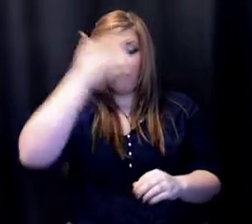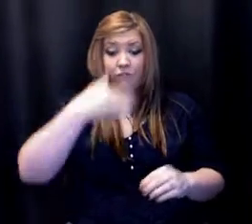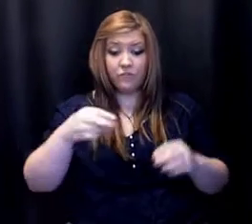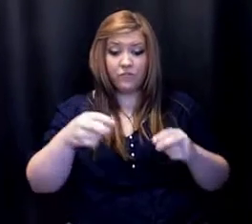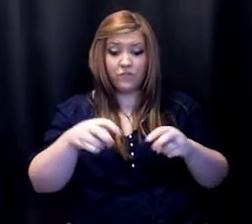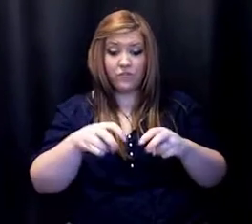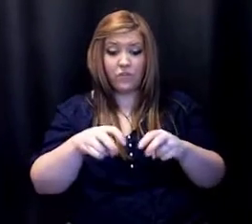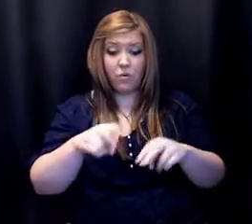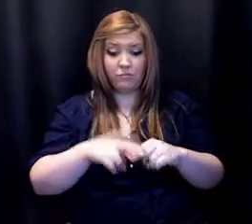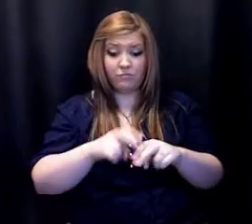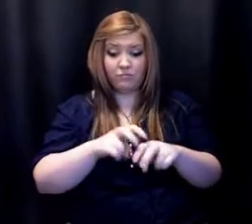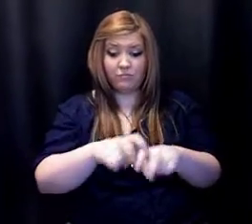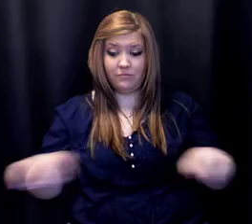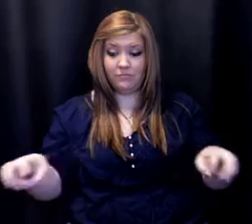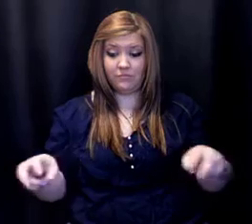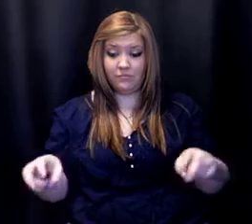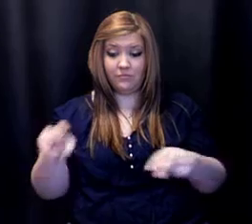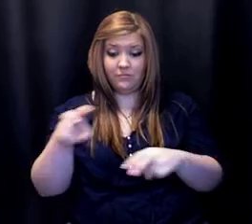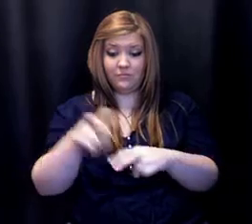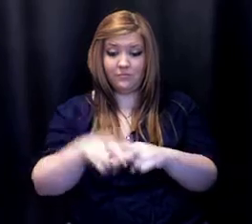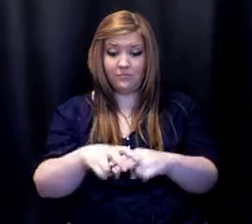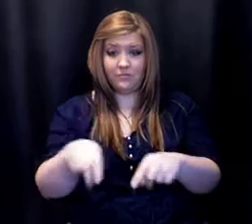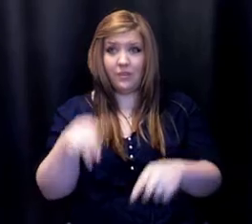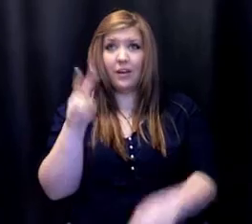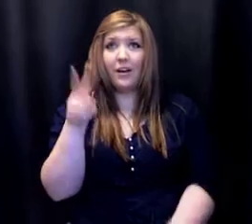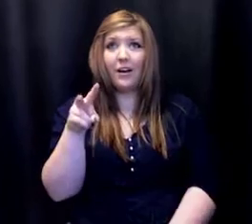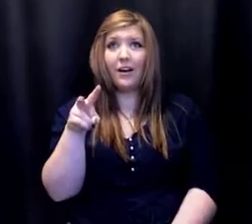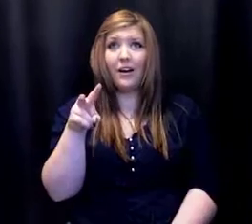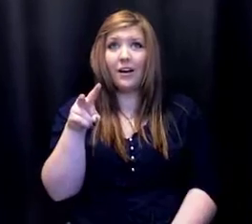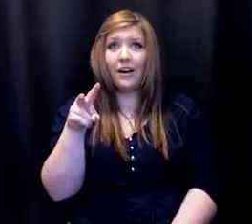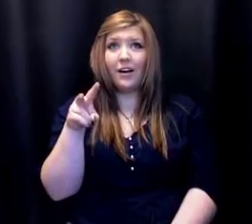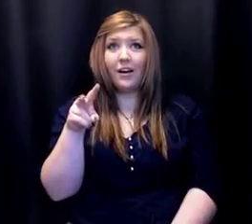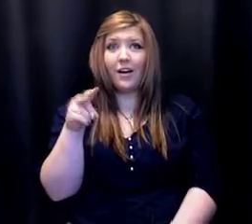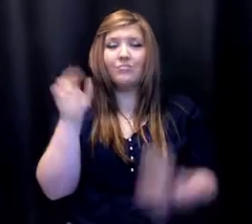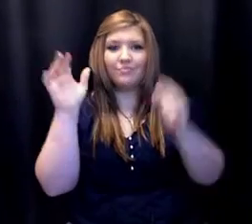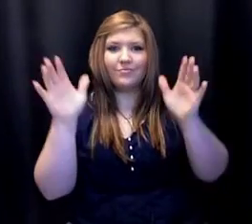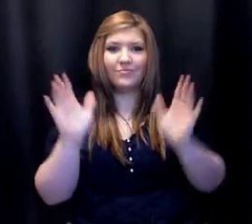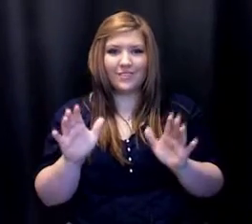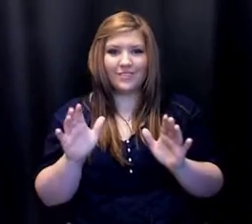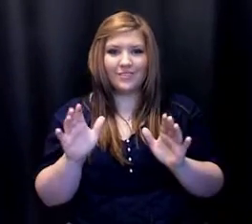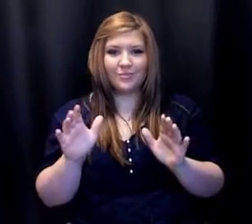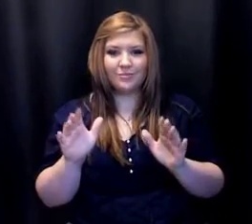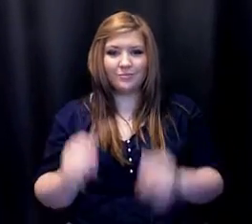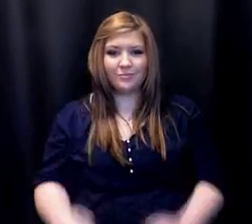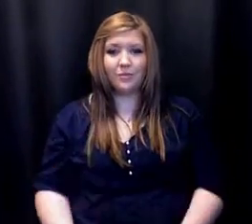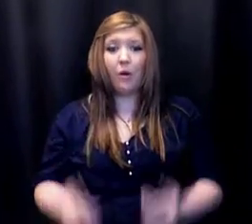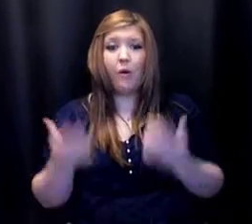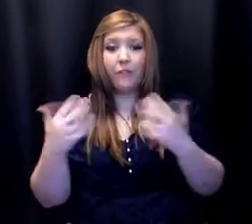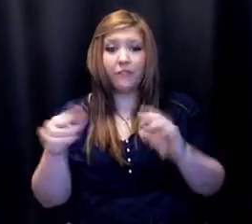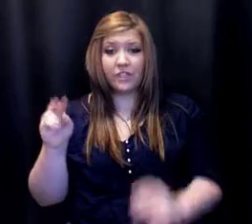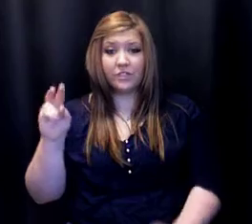still fun to say that we saw a show in Vegas. And from there, we headed into Phoenix,